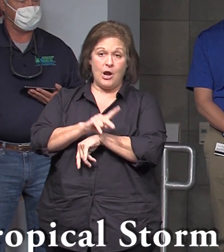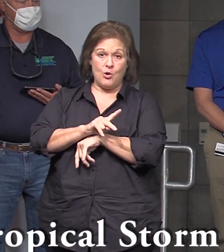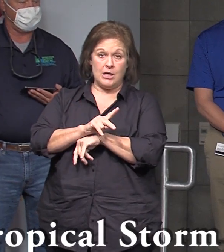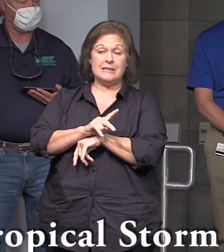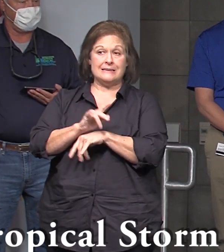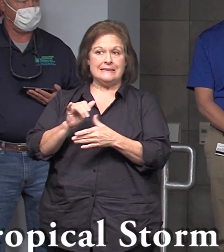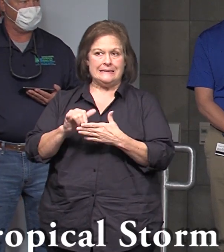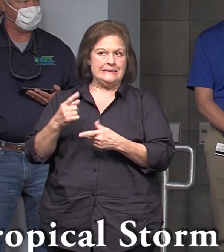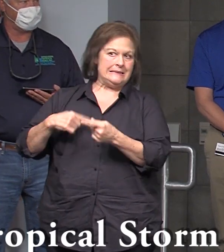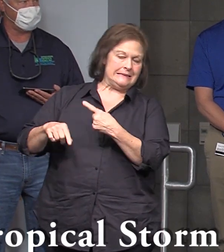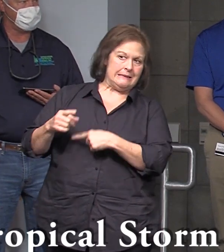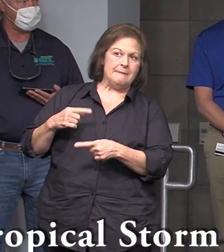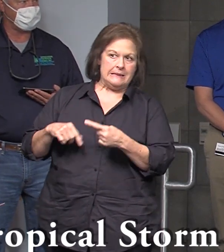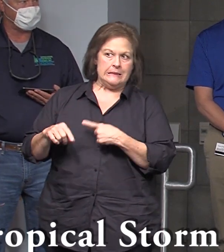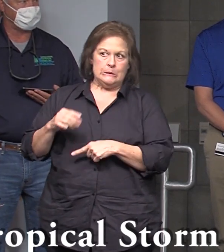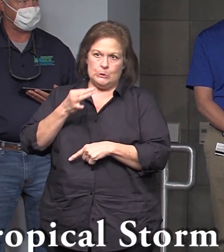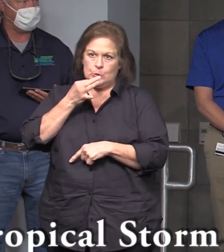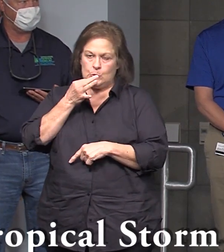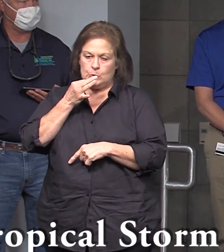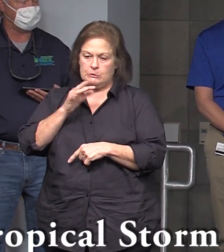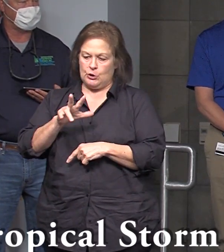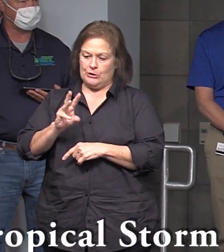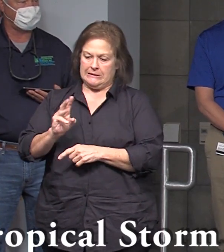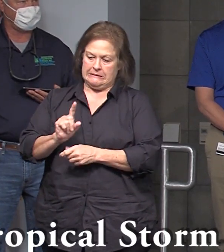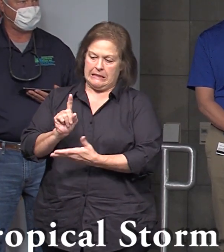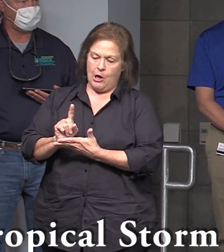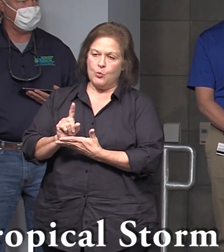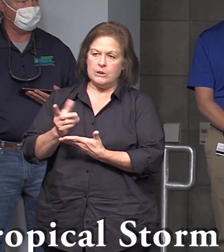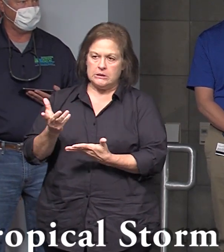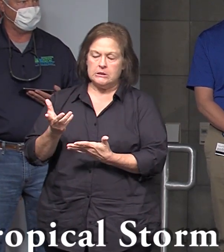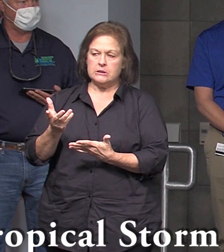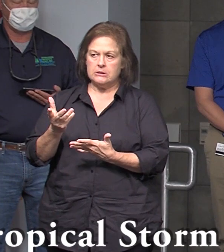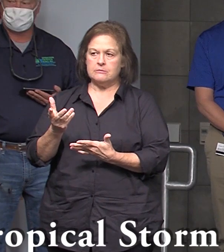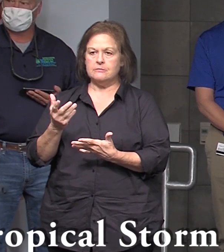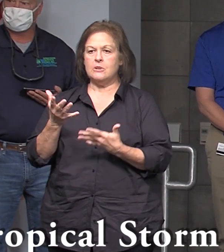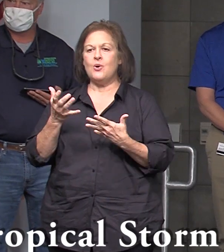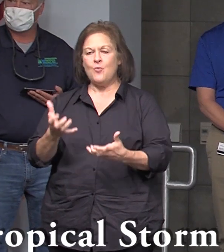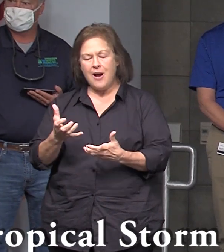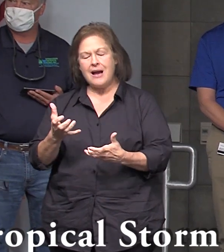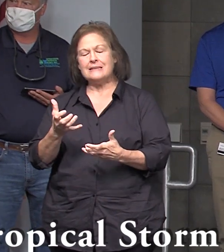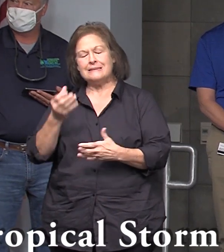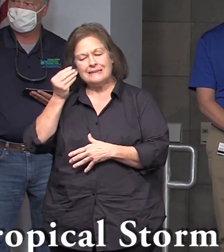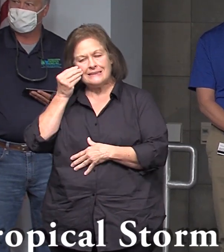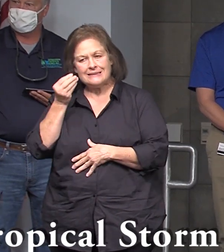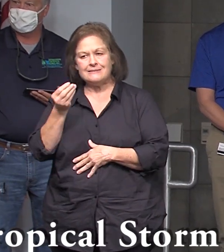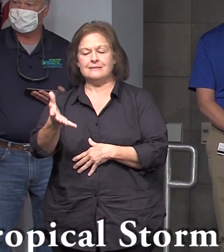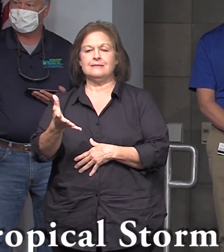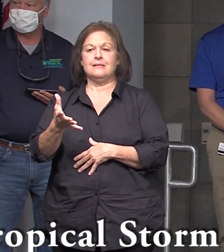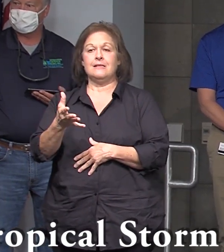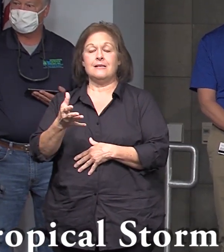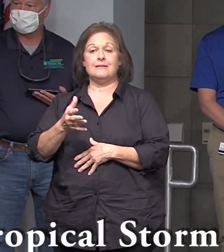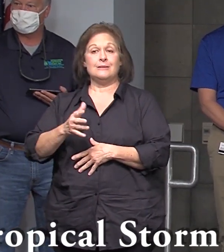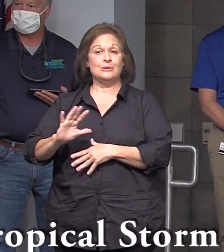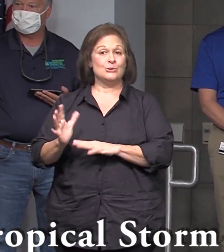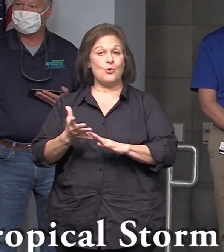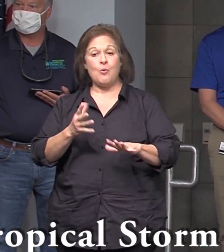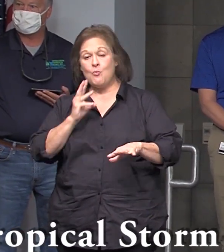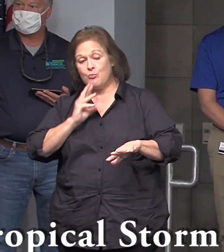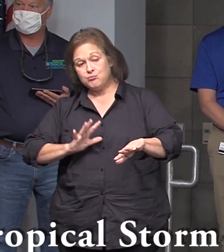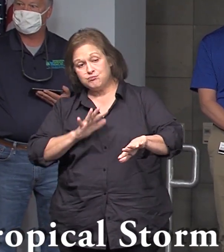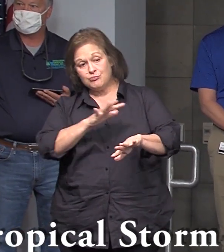will be facing over the next 36 hours. And I just wanted to stress on one, the storm surge for